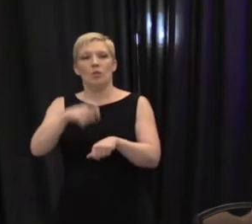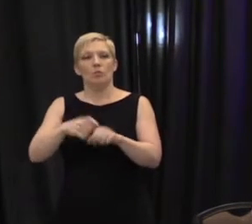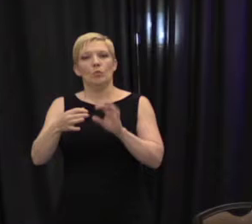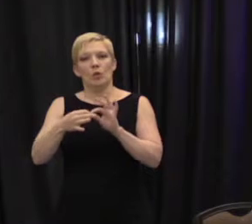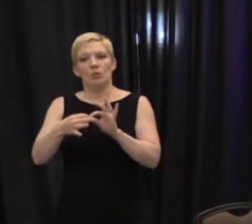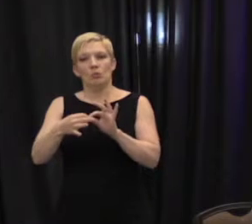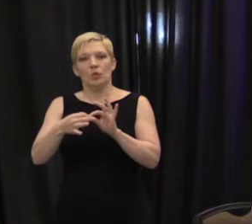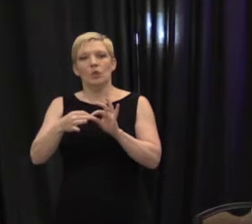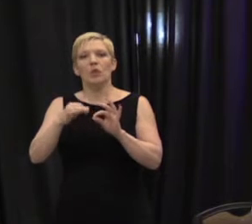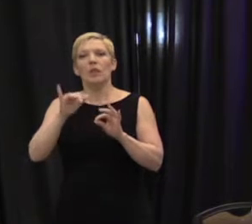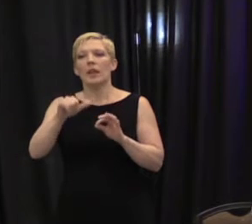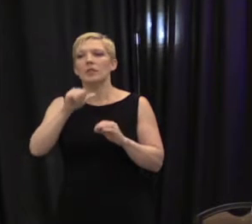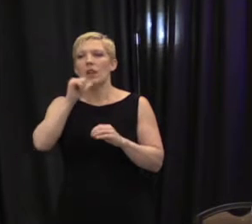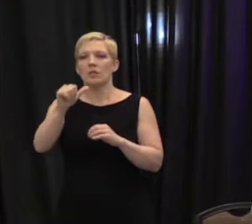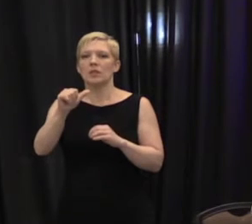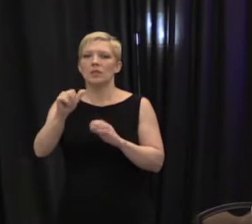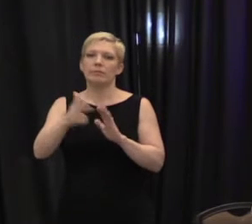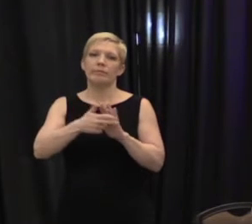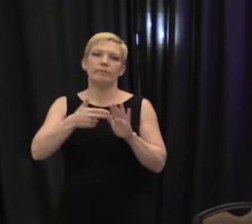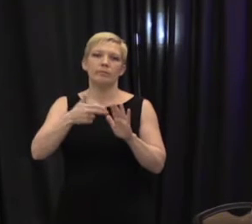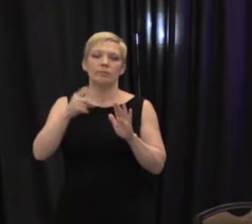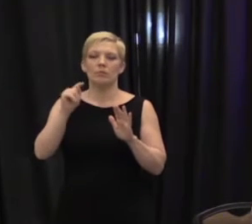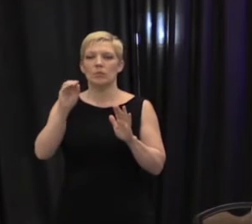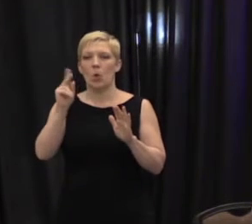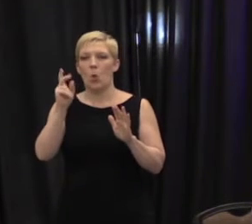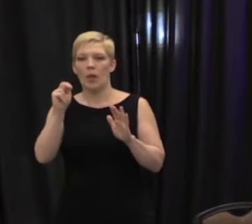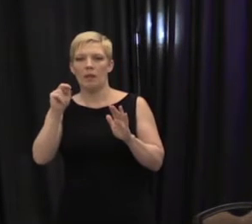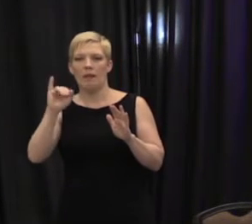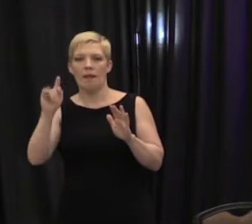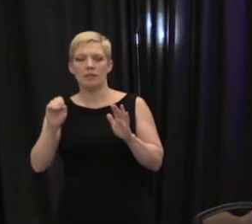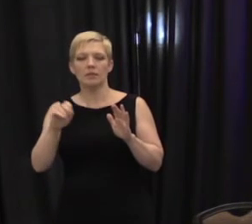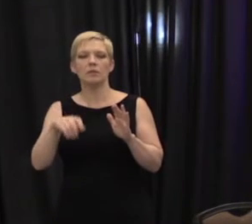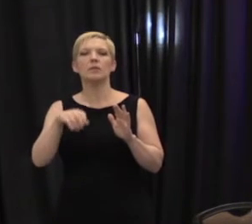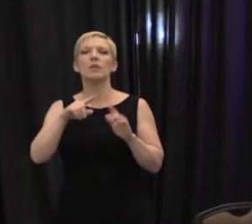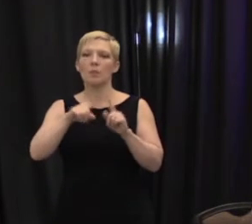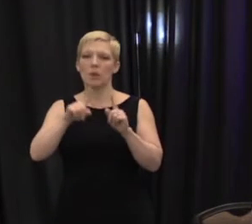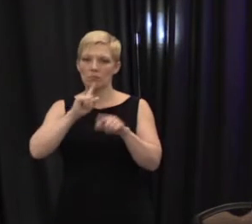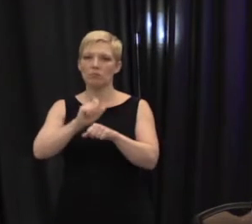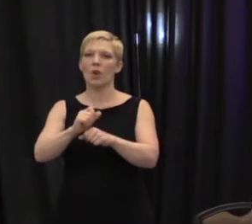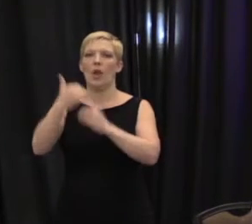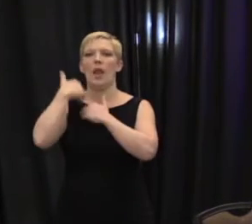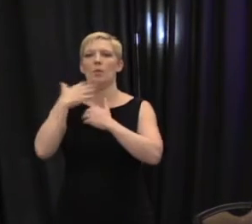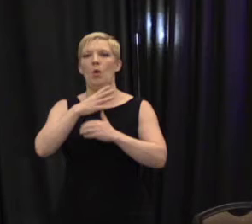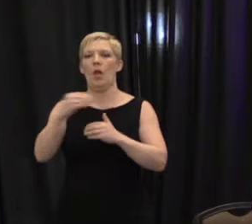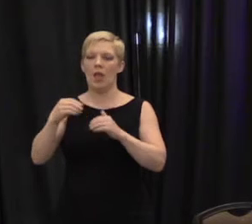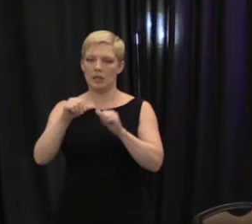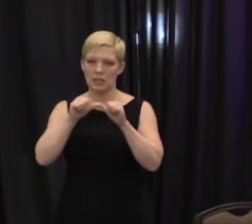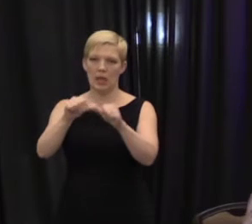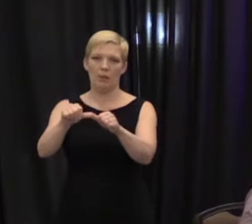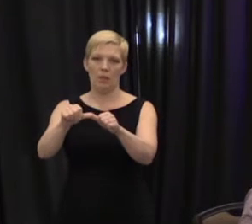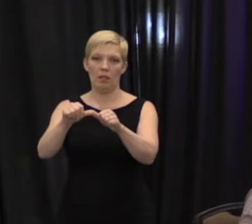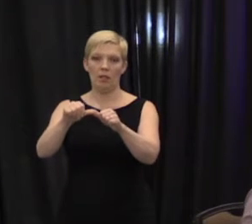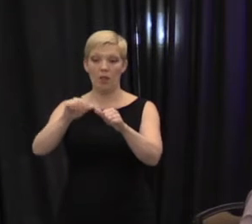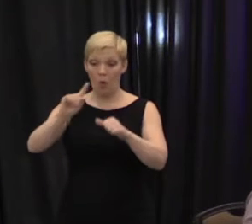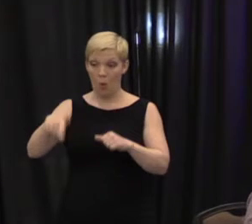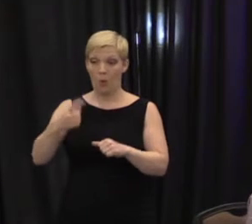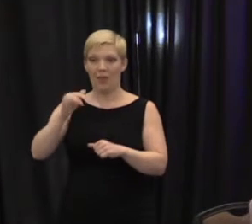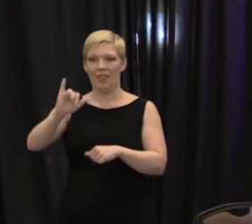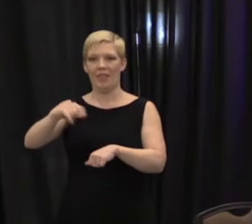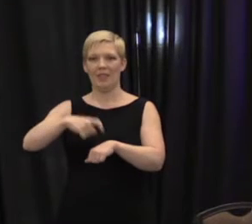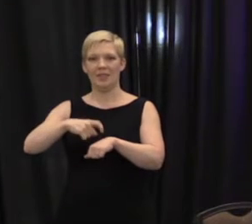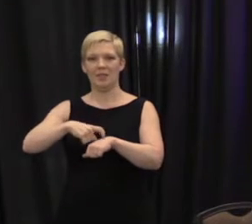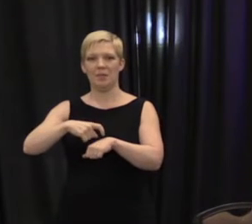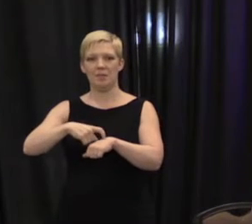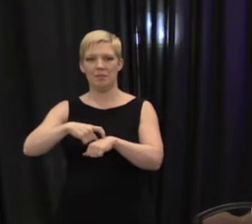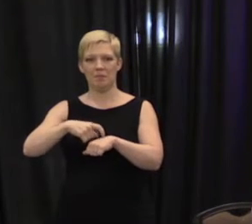not tokenizing, that are accountable, that are long-term, and that are sustainable. And I think only then can I personally think